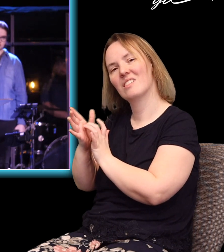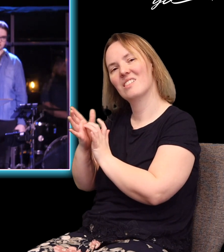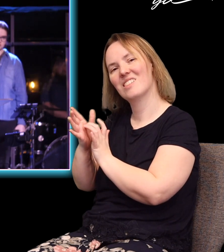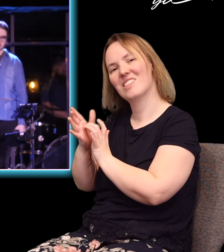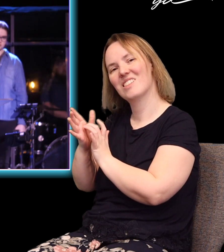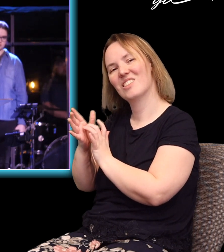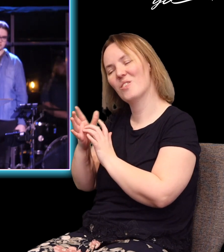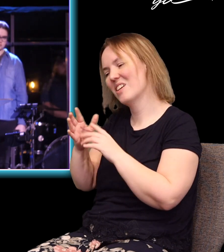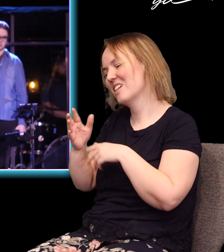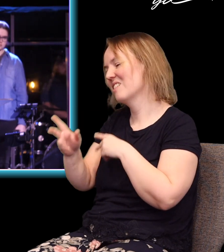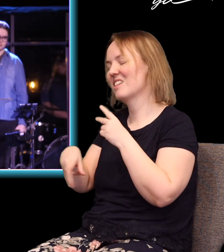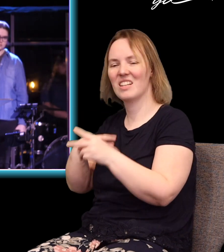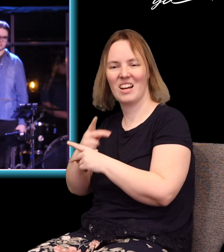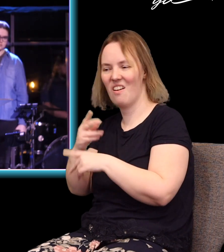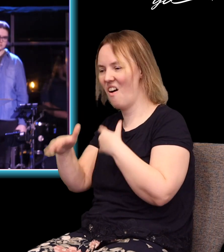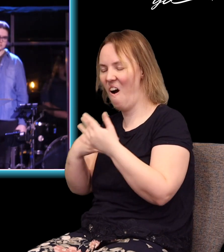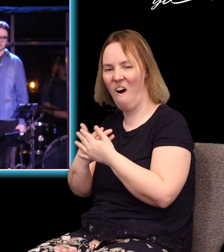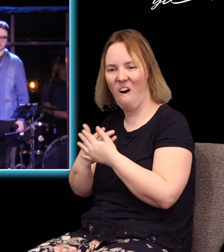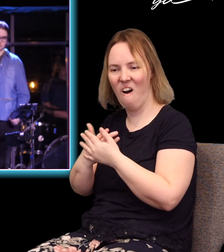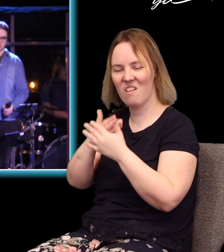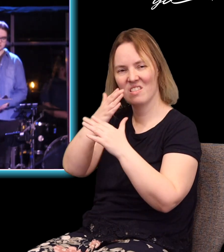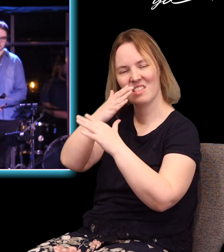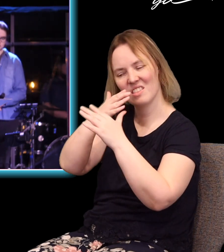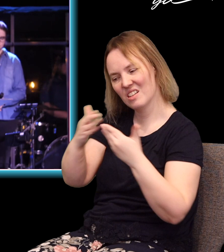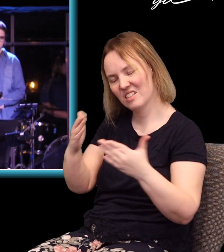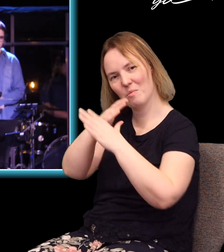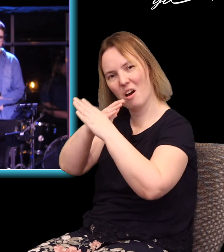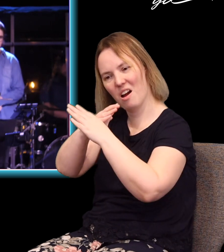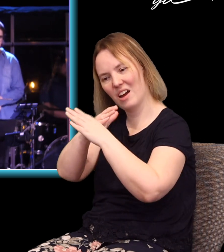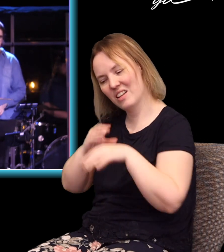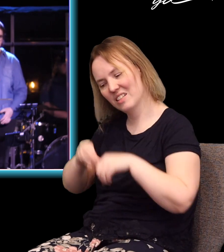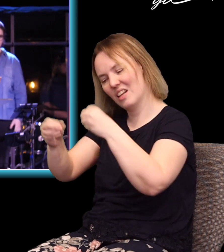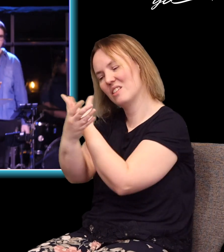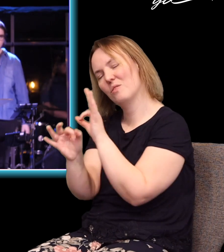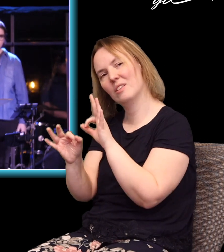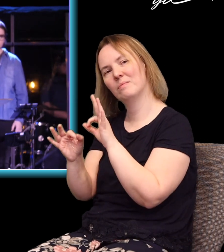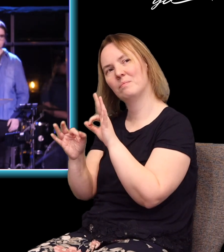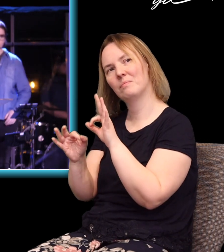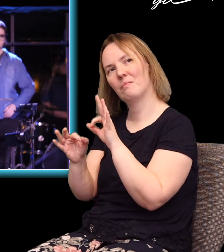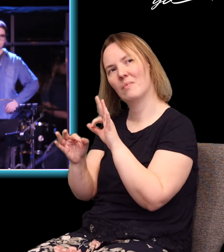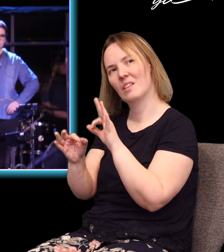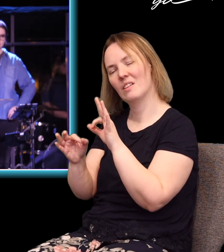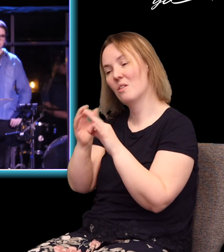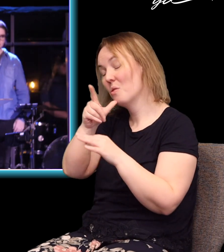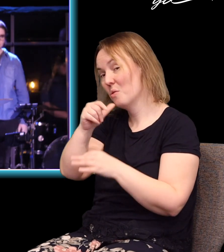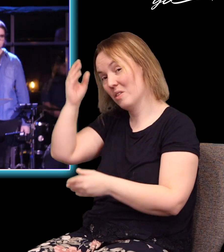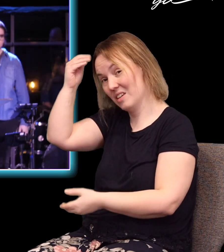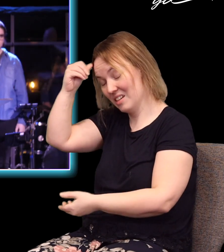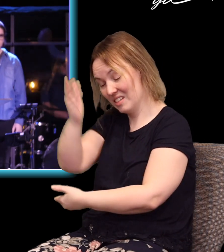issues, take care of all the things that blocked that, and set us free. Whom the Son has set